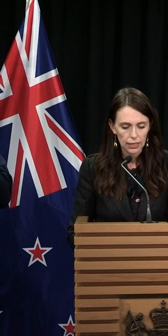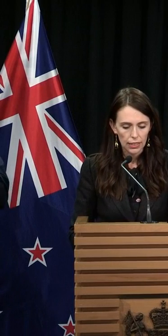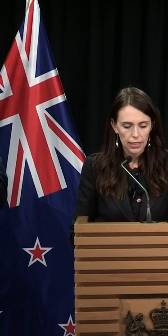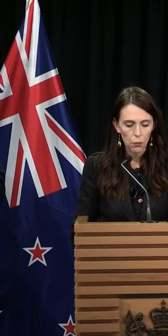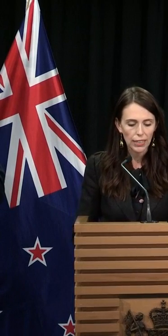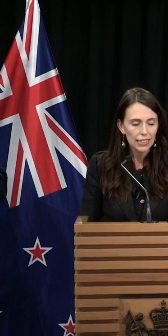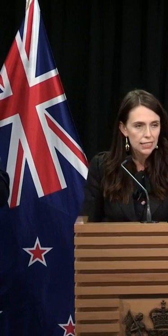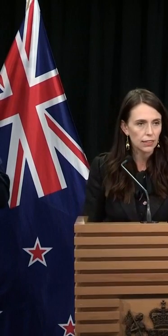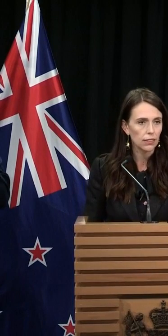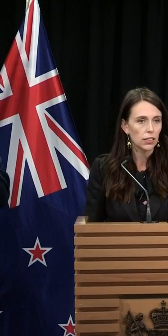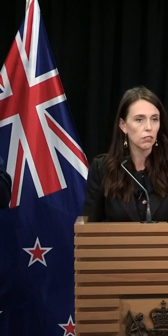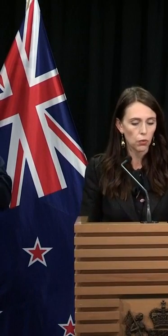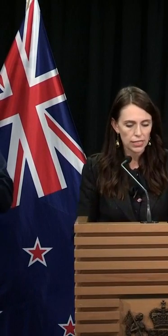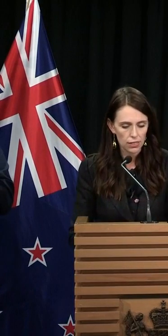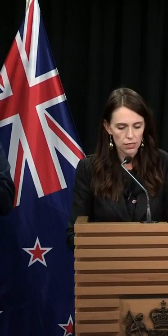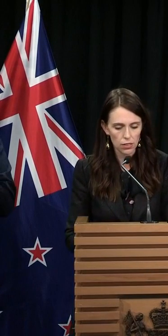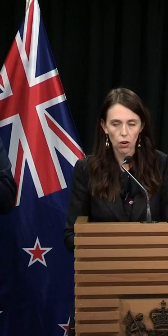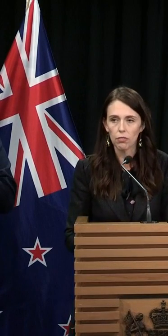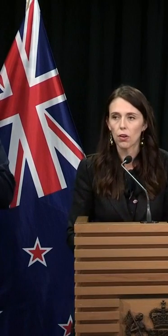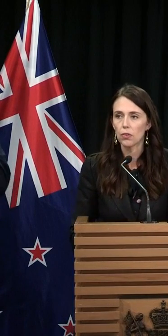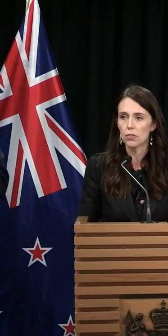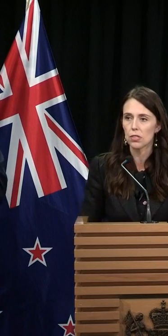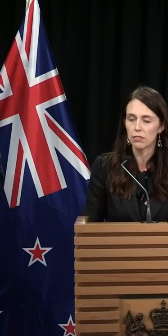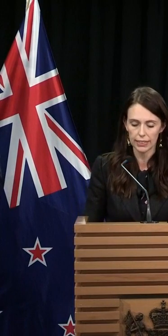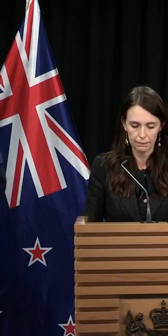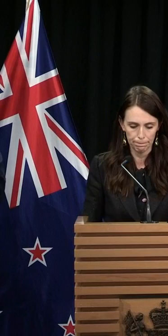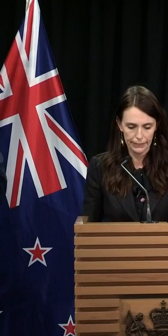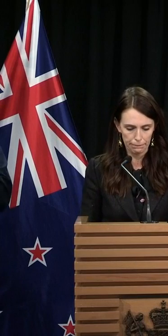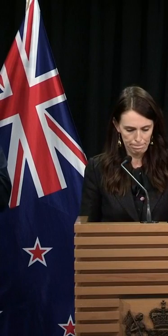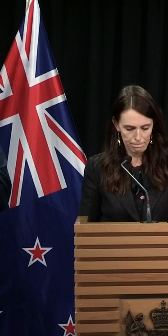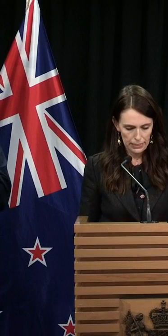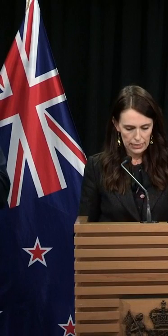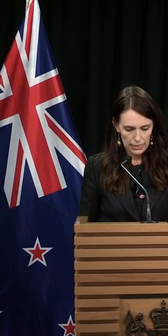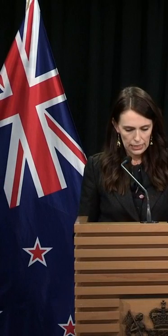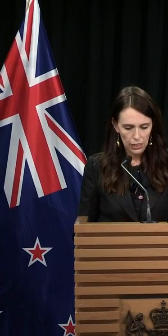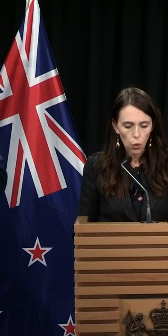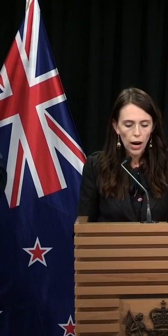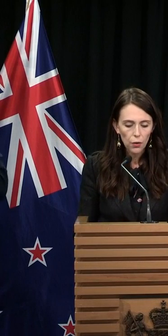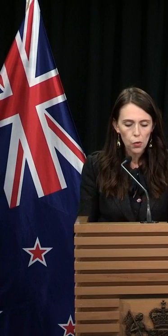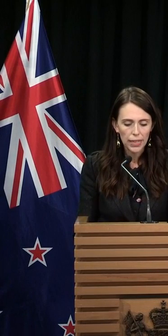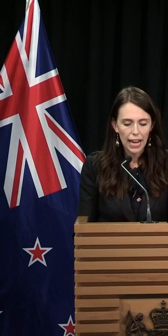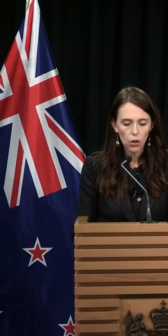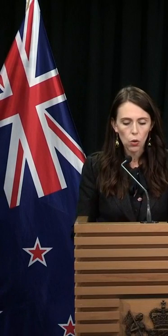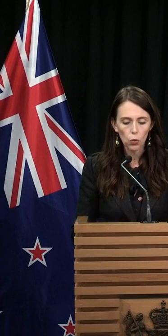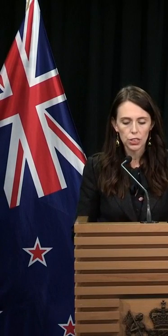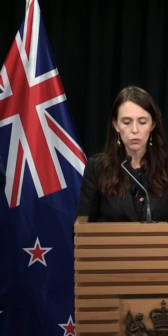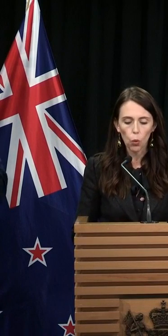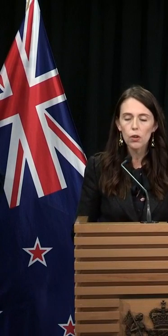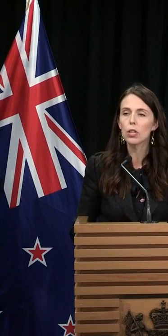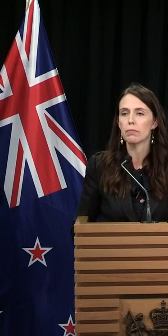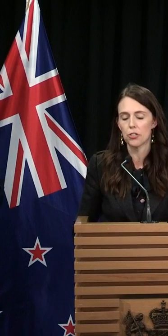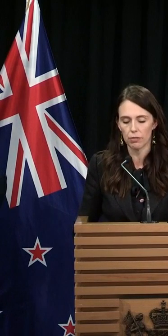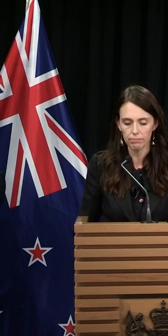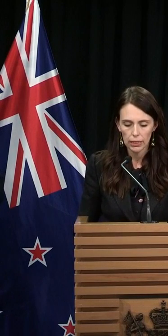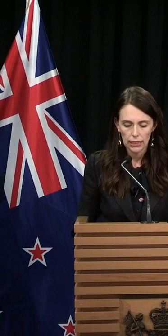government that we listen to the voices of those victims. The inquiry will be now called the